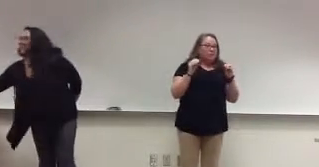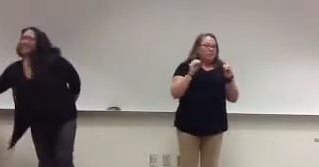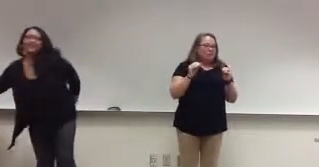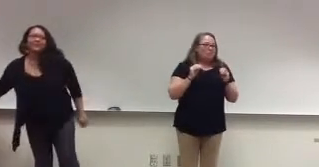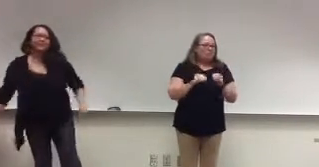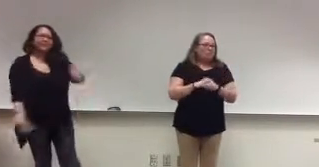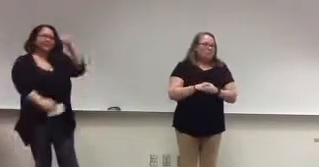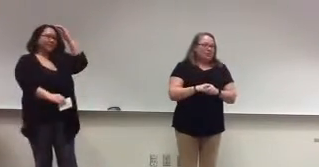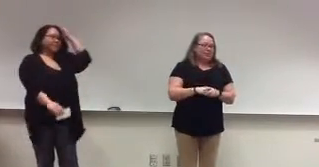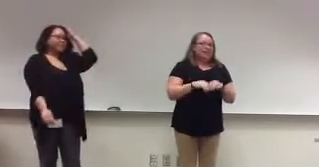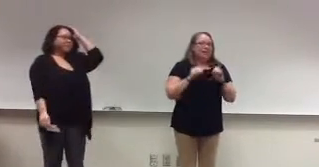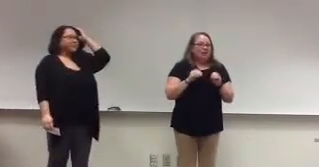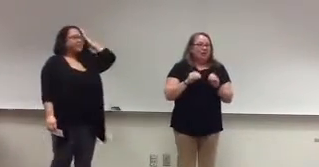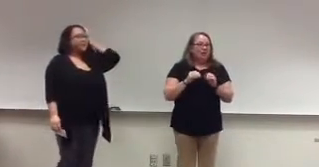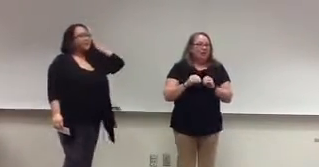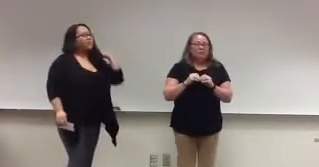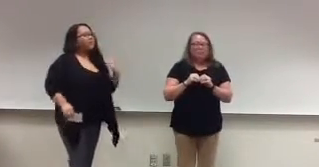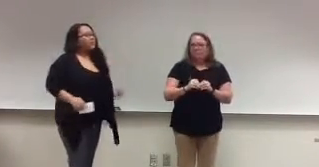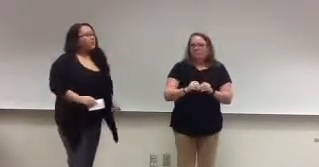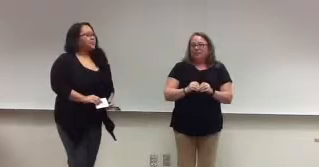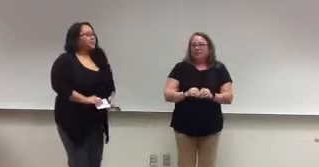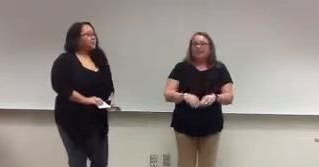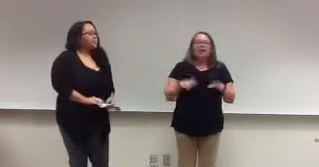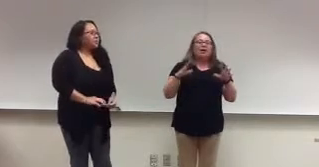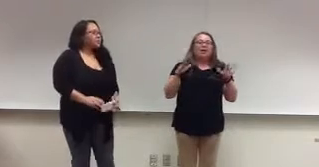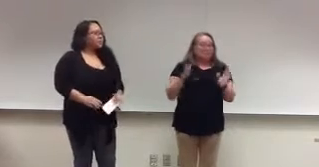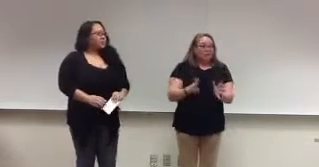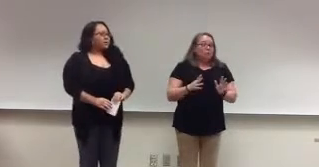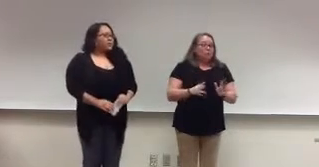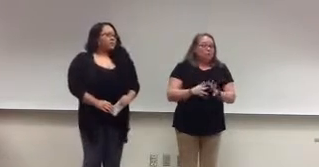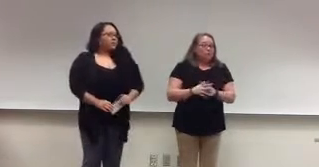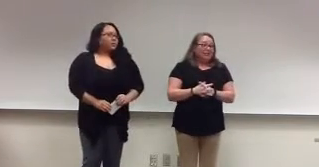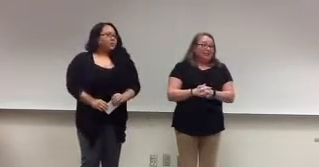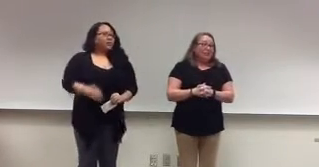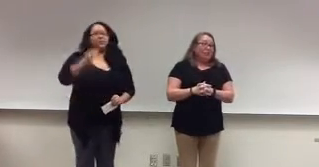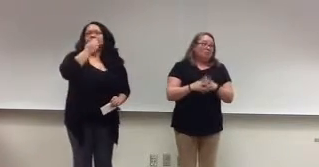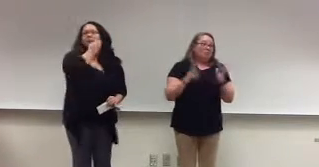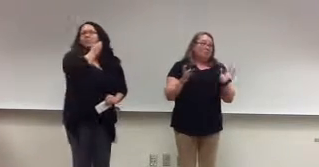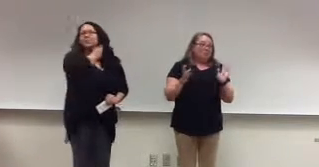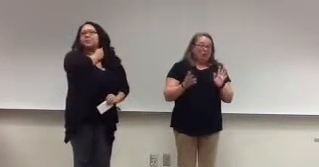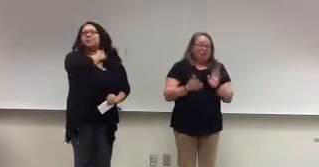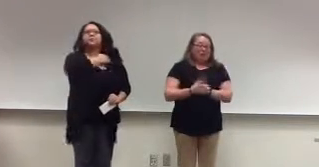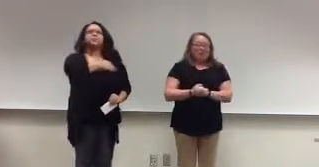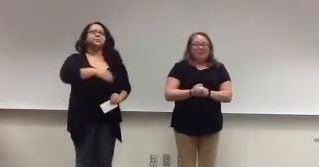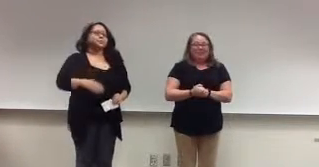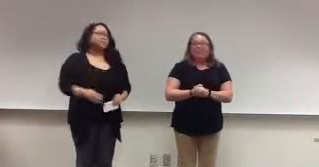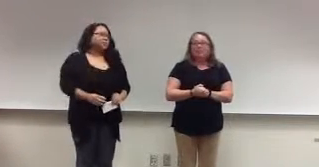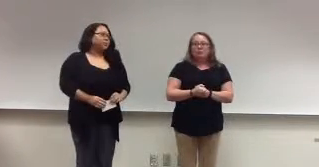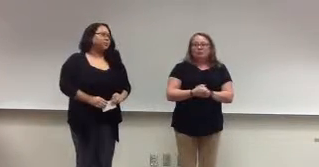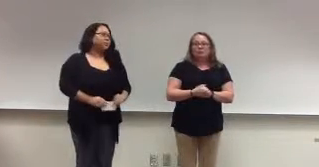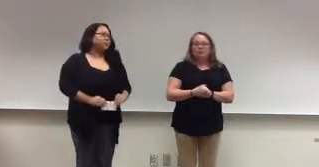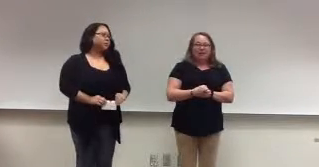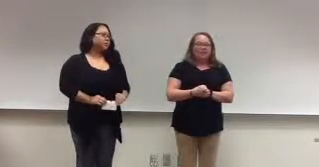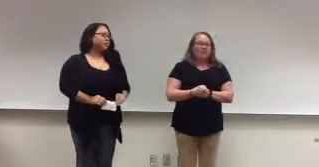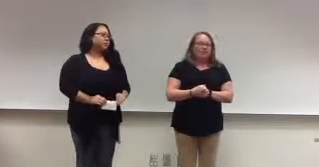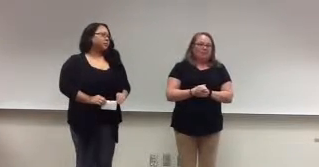little brief explanation on how to talk to a deaf person, because once or maybe more than once in your lifetime, you will encounter a deaf